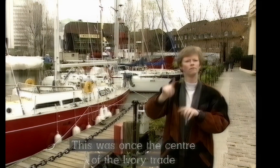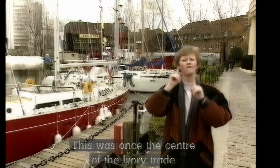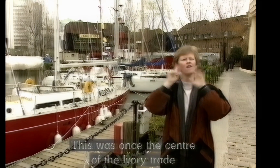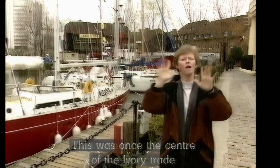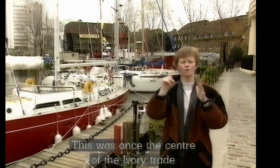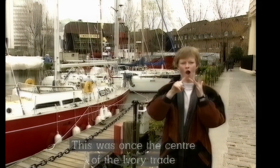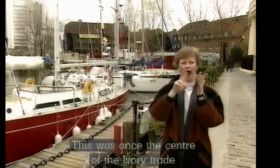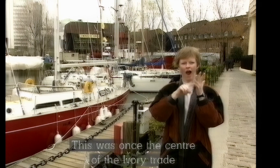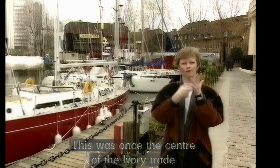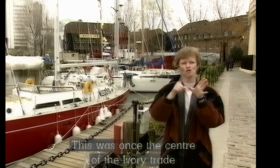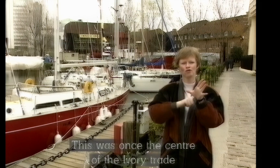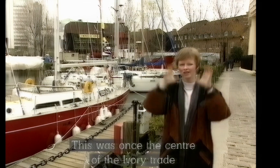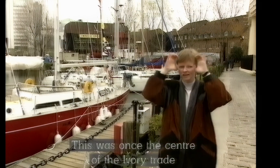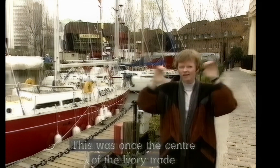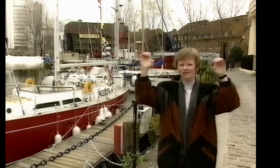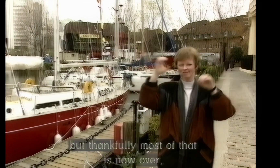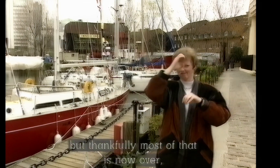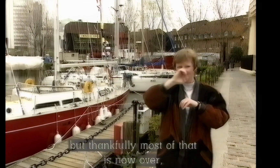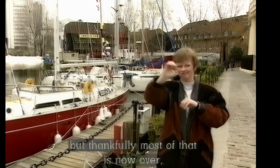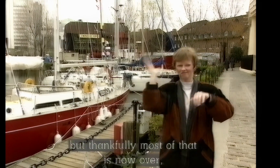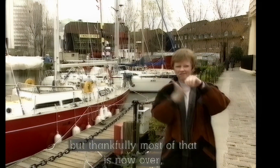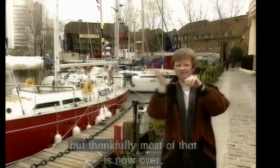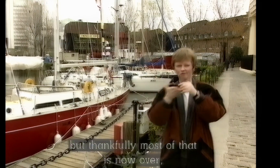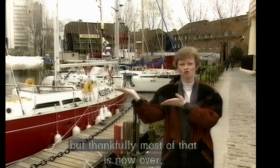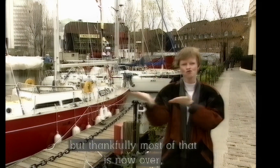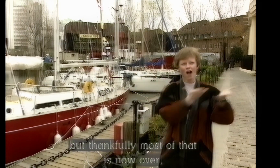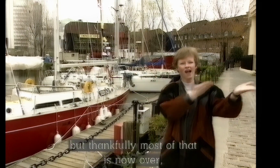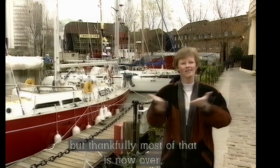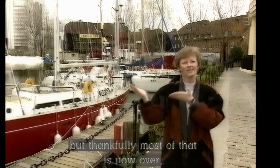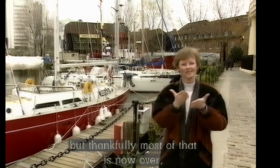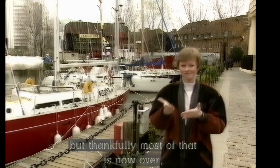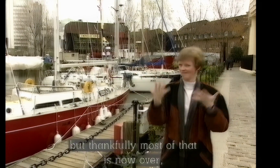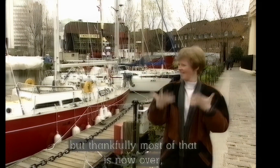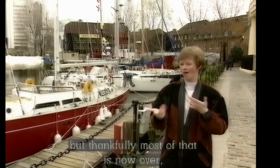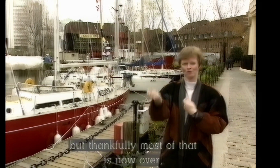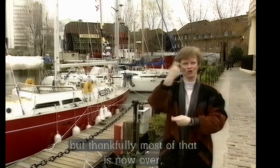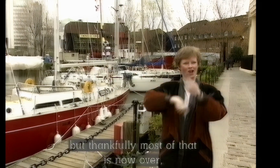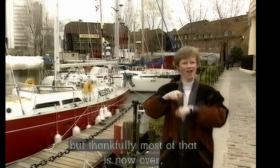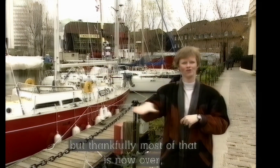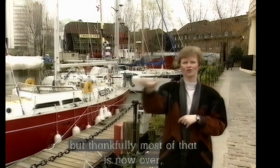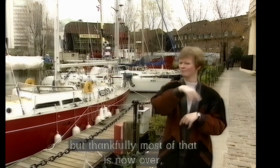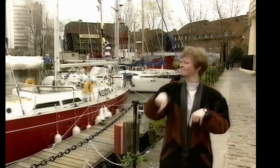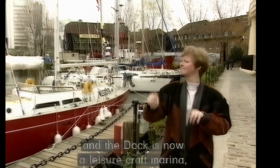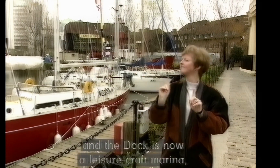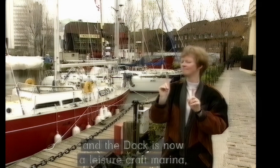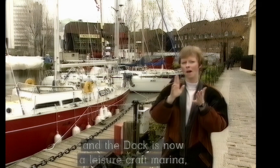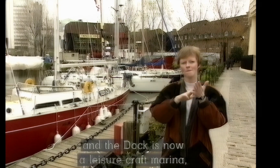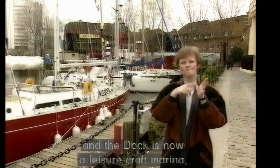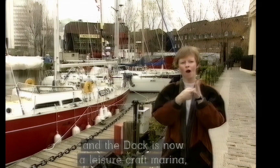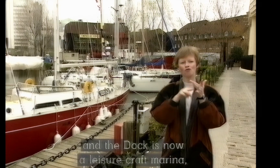This was actually once the centre of the ivory trade, but thankfully most of that is now over, and the dock